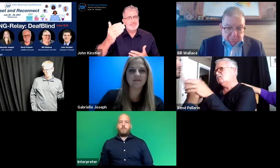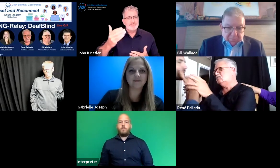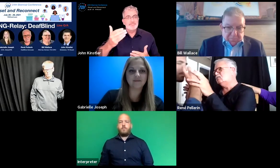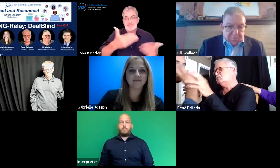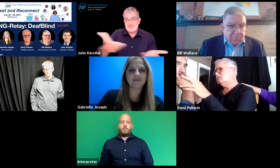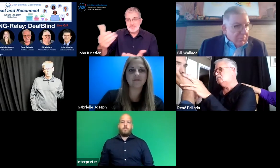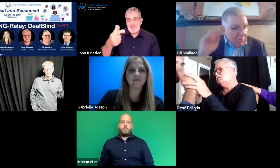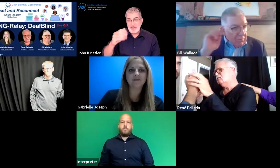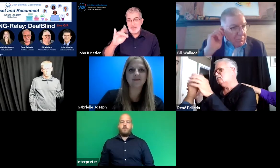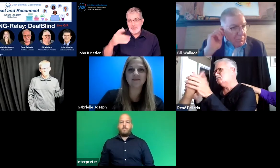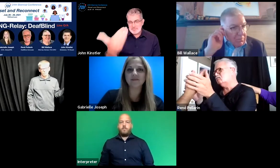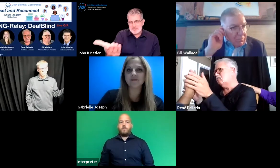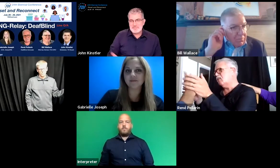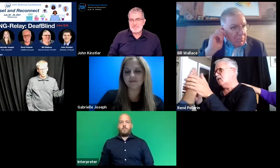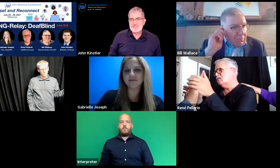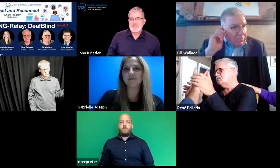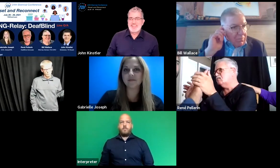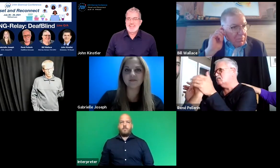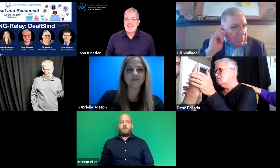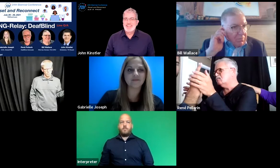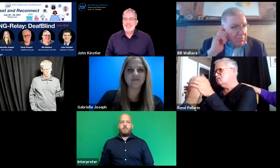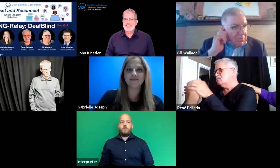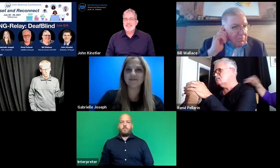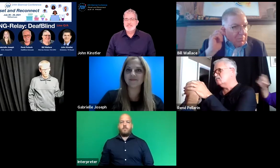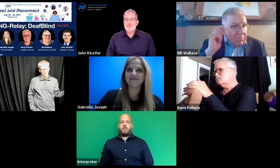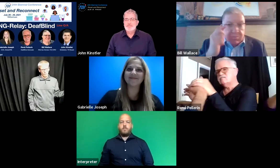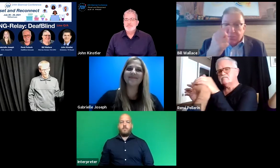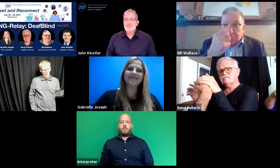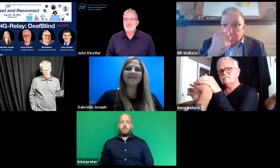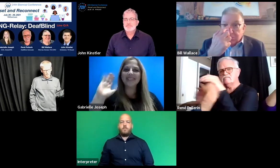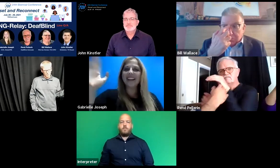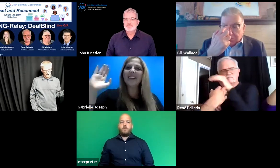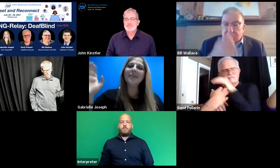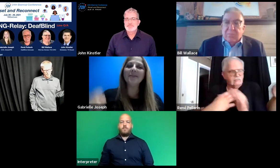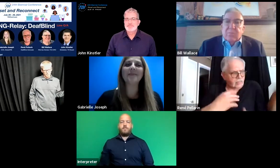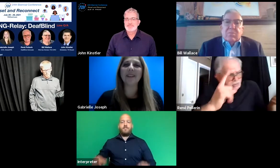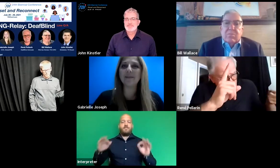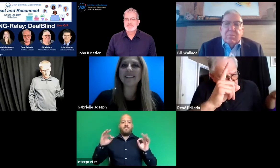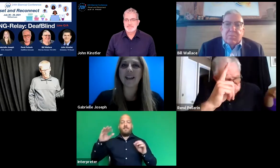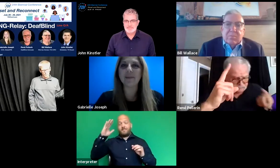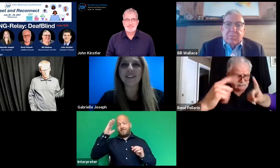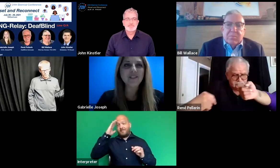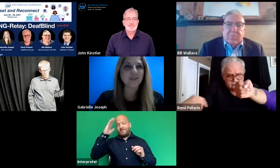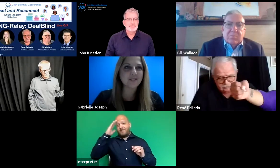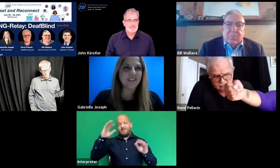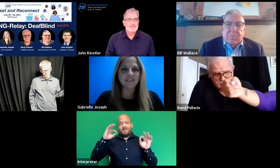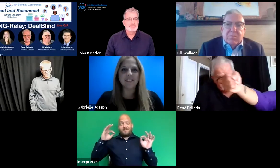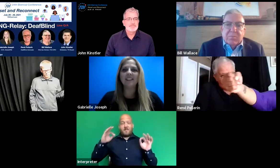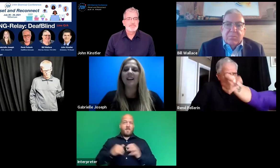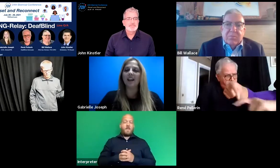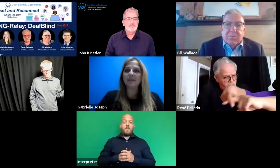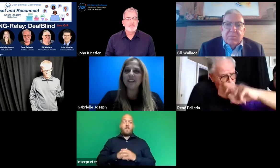have helped the deafblind community. So I'll go ahead and turn it over to Gabrielle. Hello, my name is Gabriel